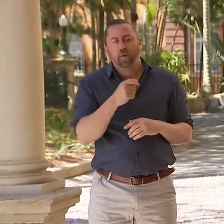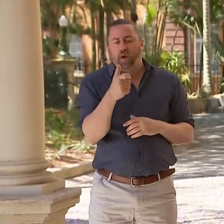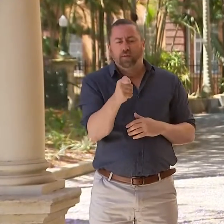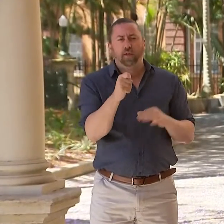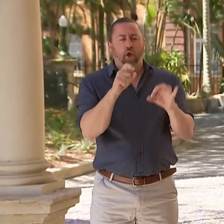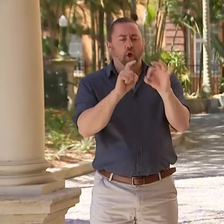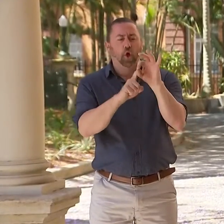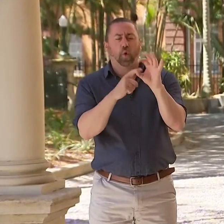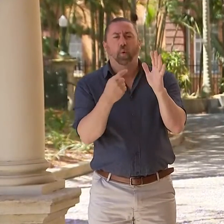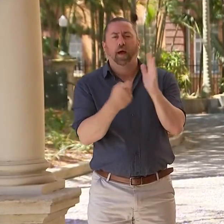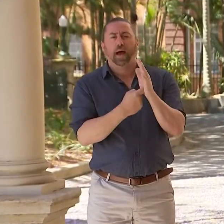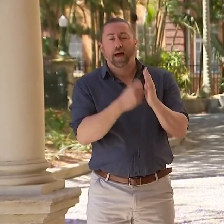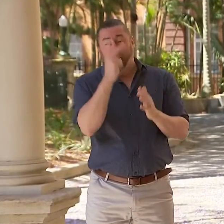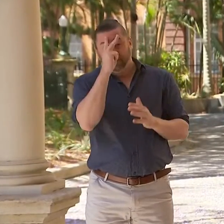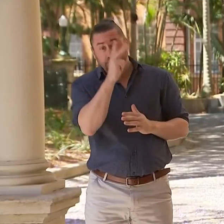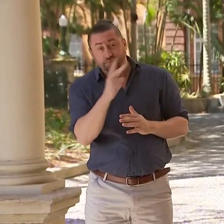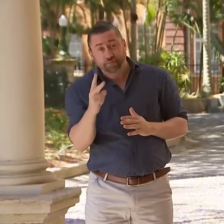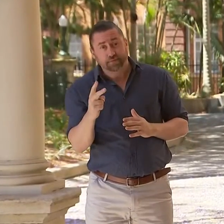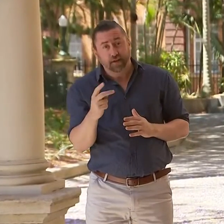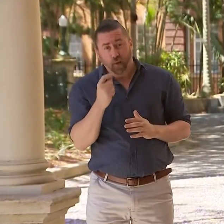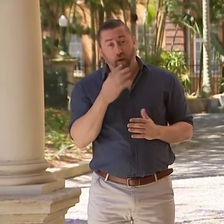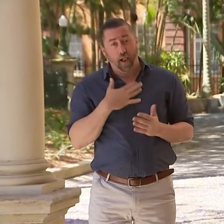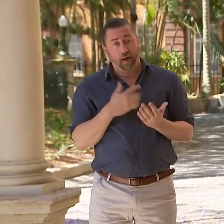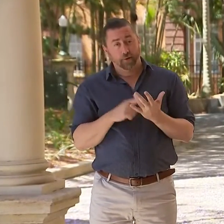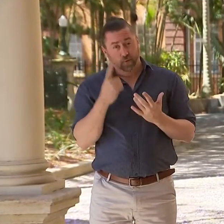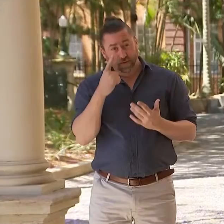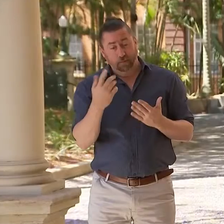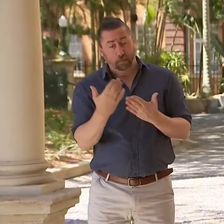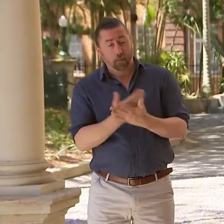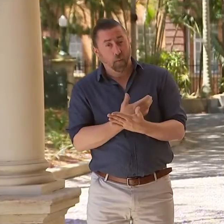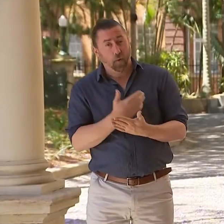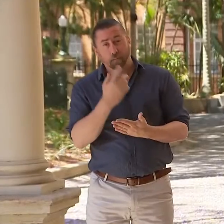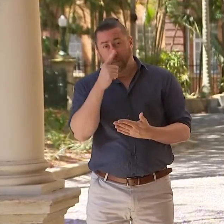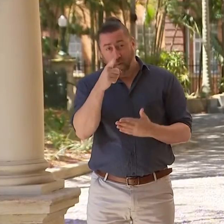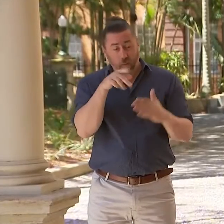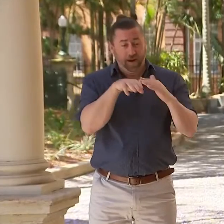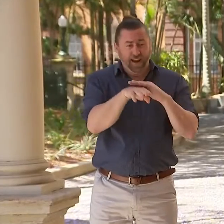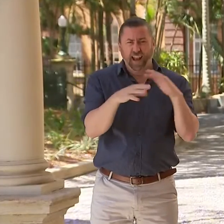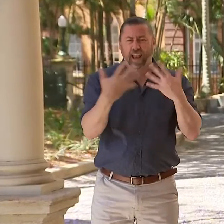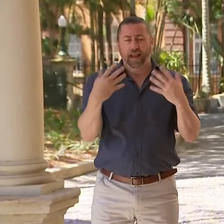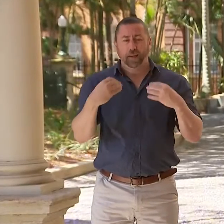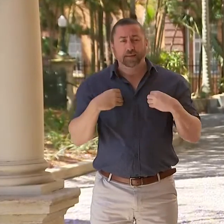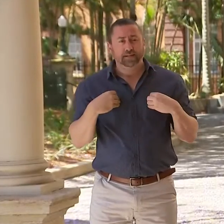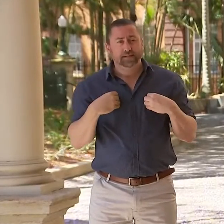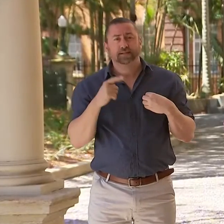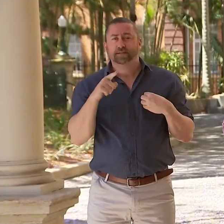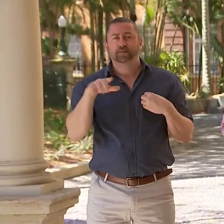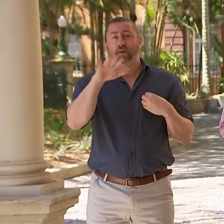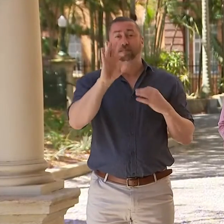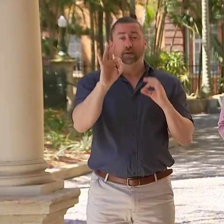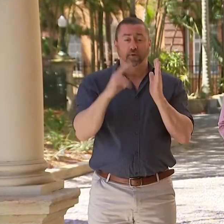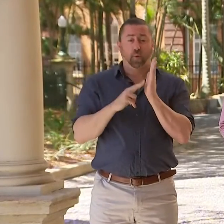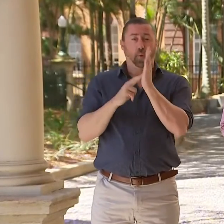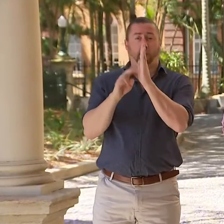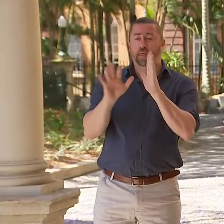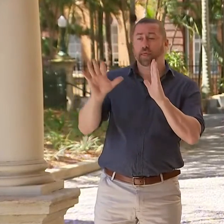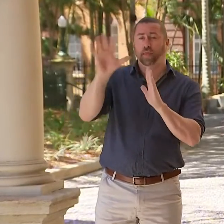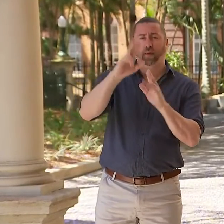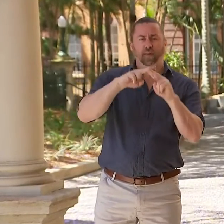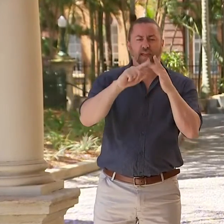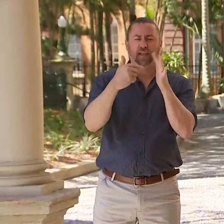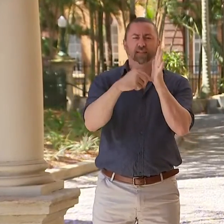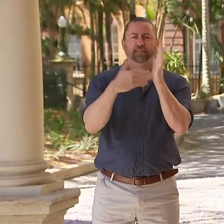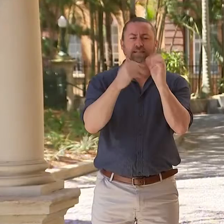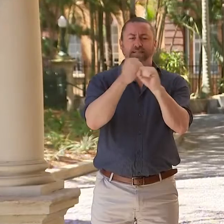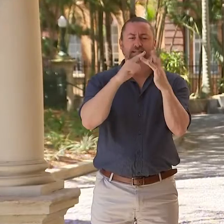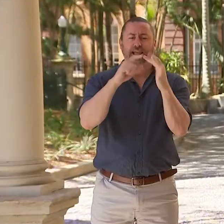but possibly not as many as I'd like. So it's really important that anyone who lives in that northern part of